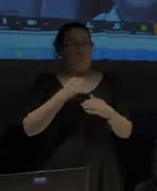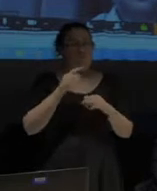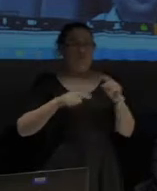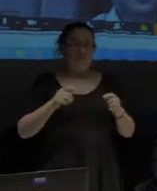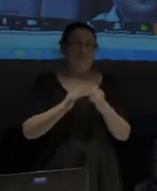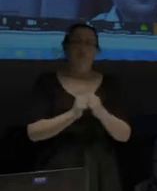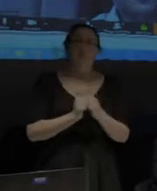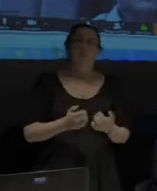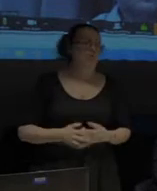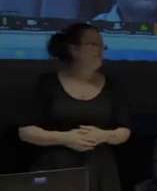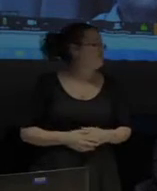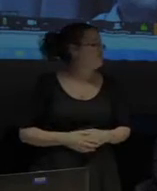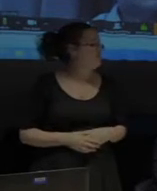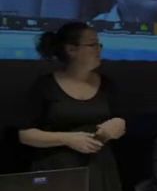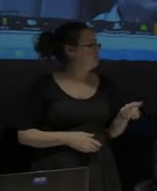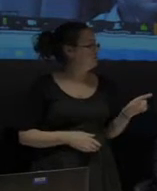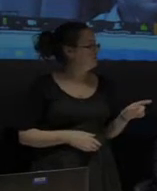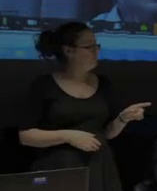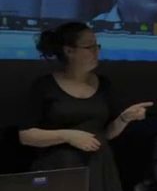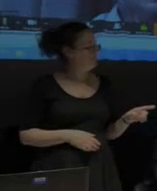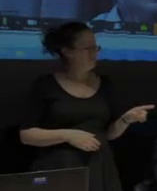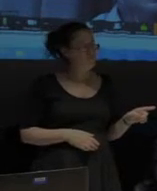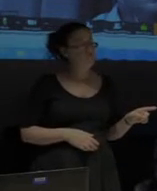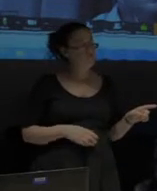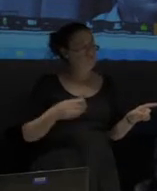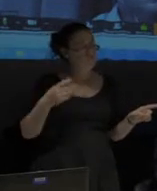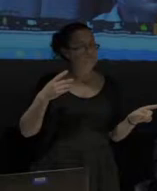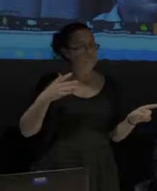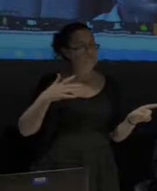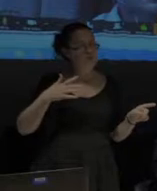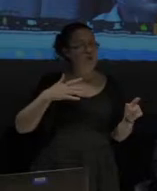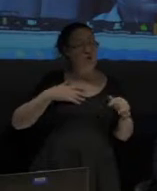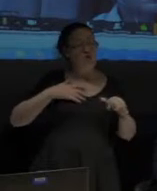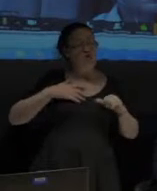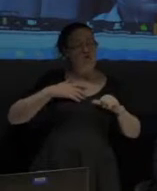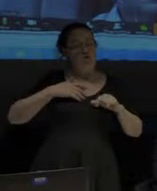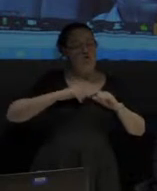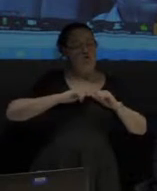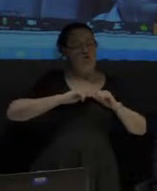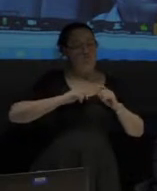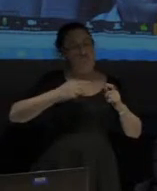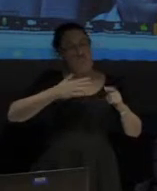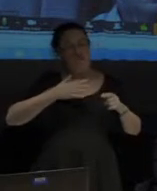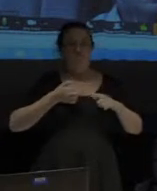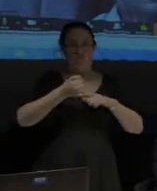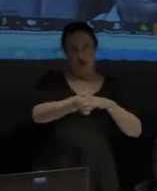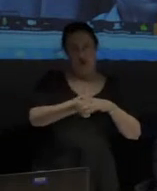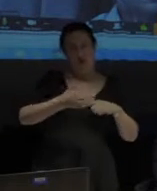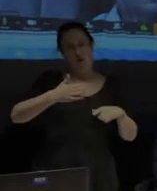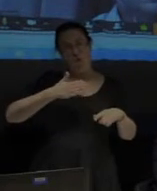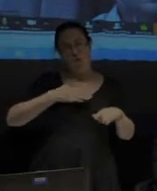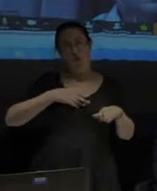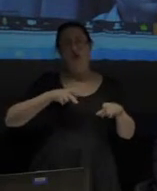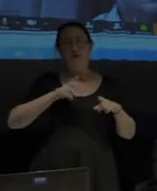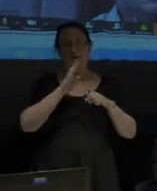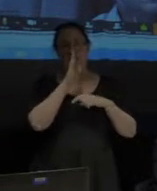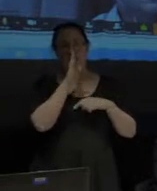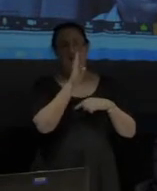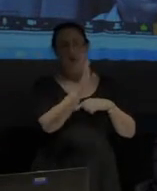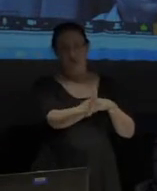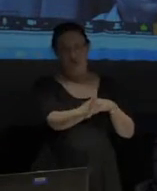Well, at the risk of sounding like a gloomy Scot, I think on our journey, we like linear journeys and trains because they go better. I think we're about